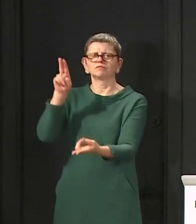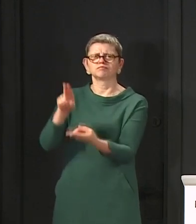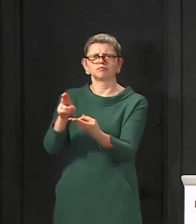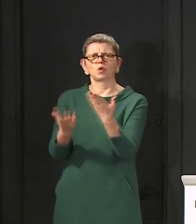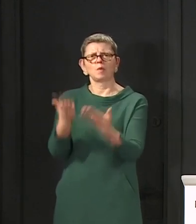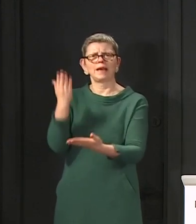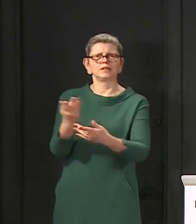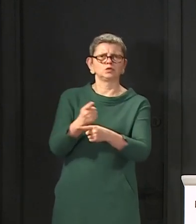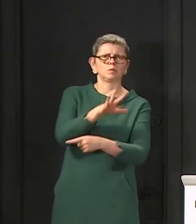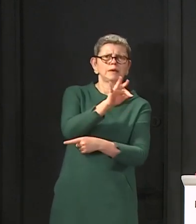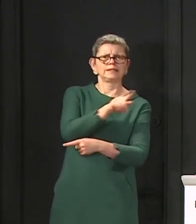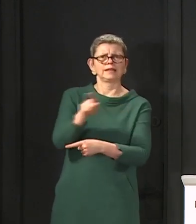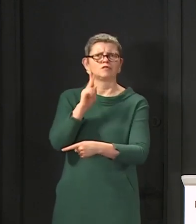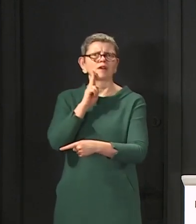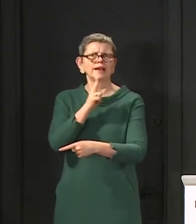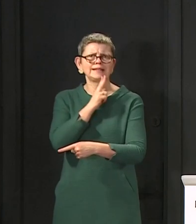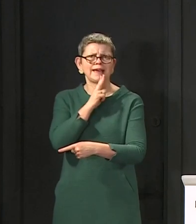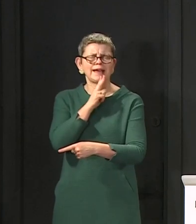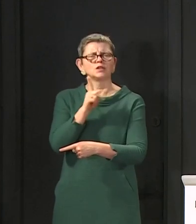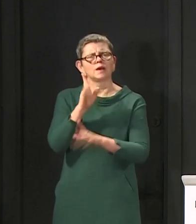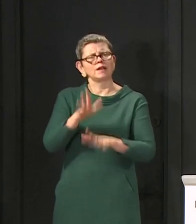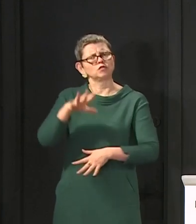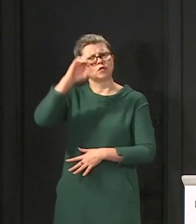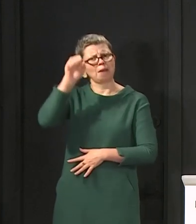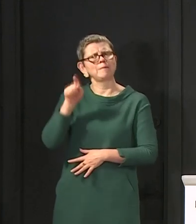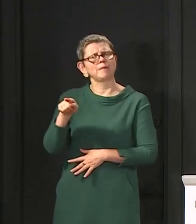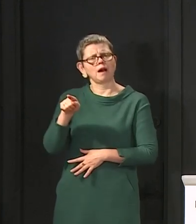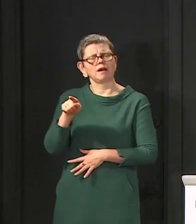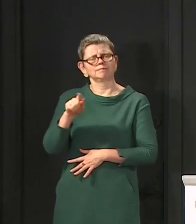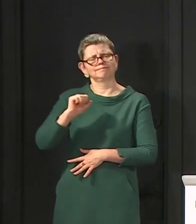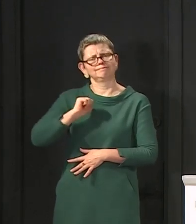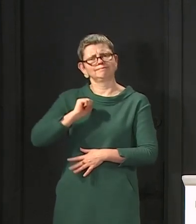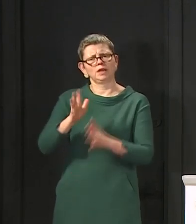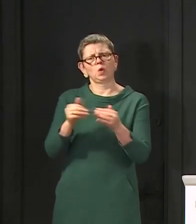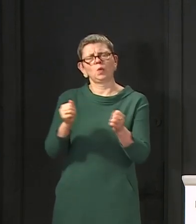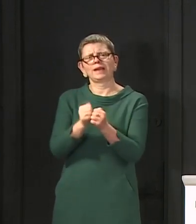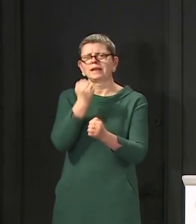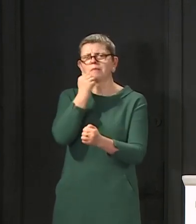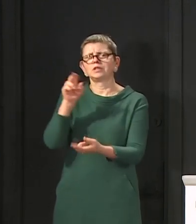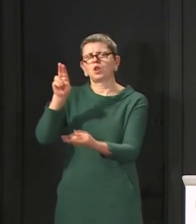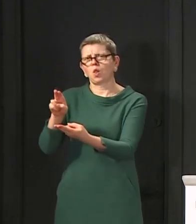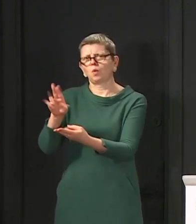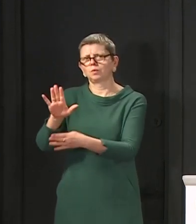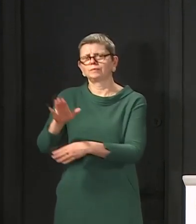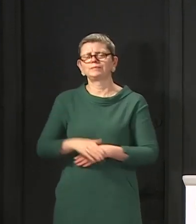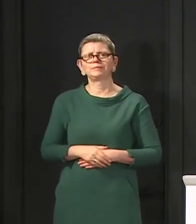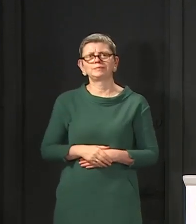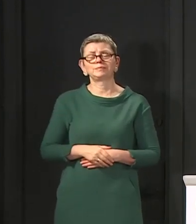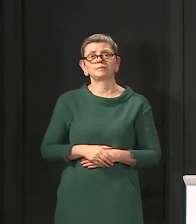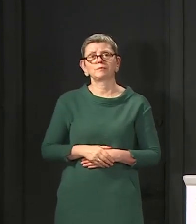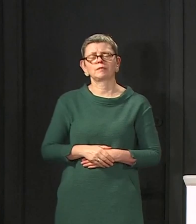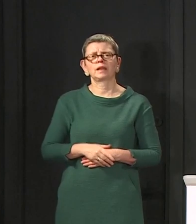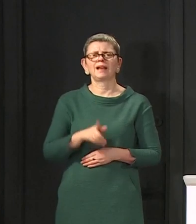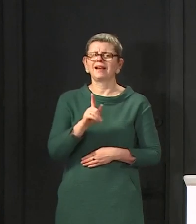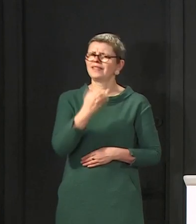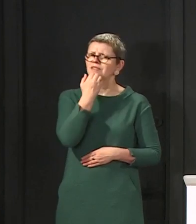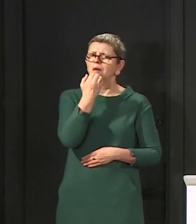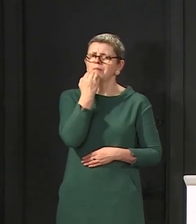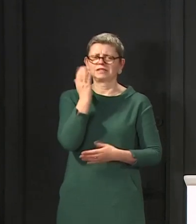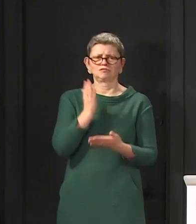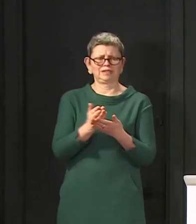week. So that should be taken into account when considering today's figures. As always, I want to stress that these numbers are not